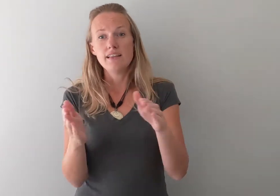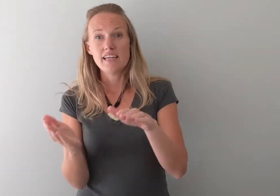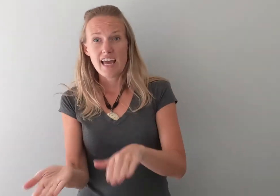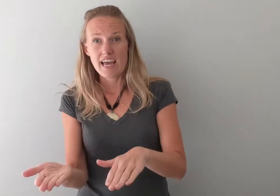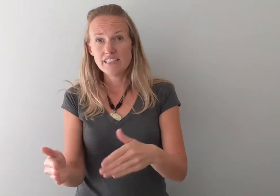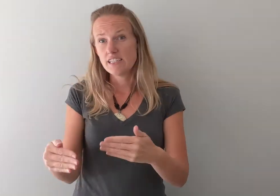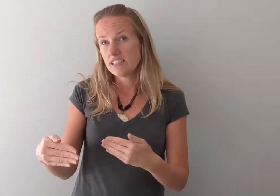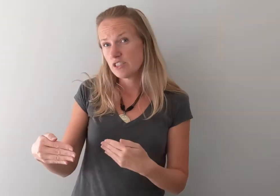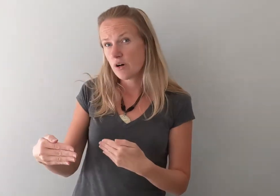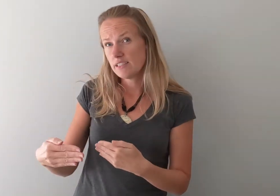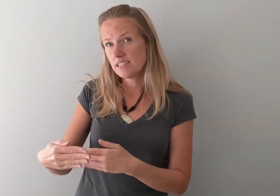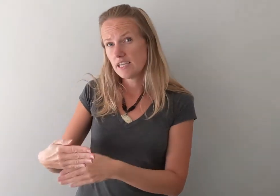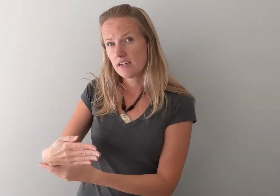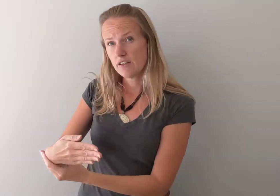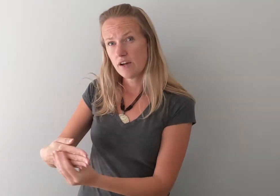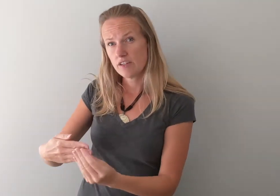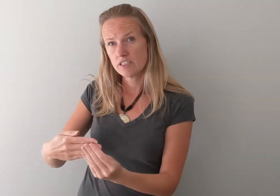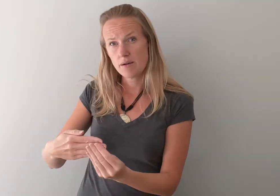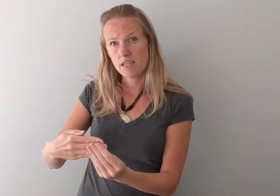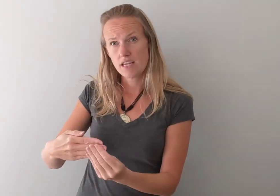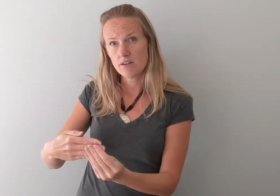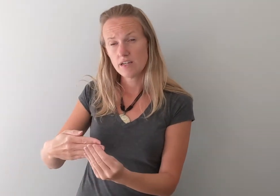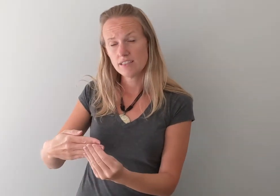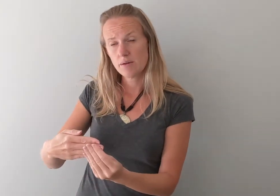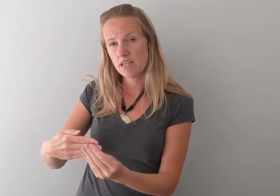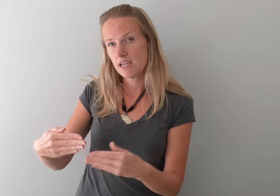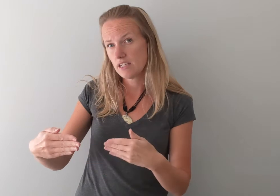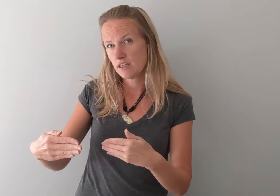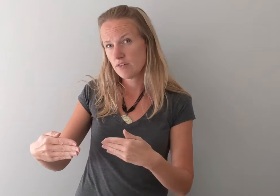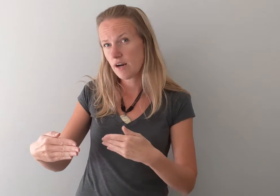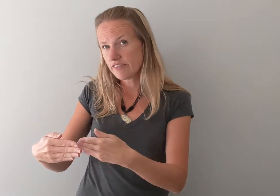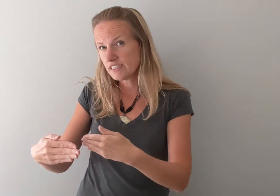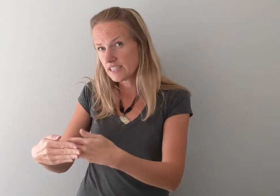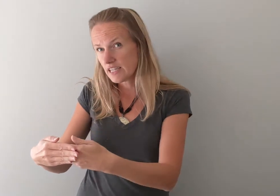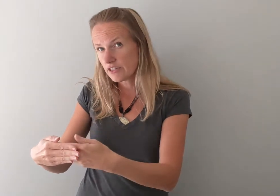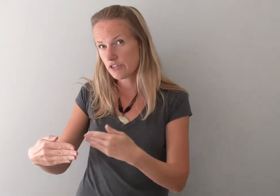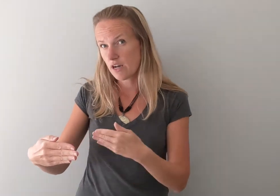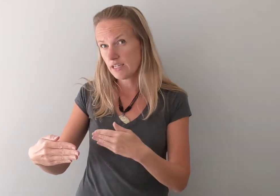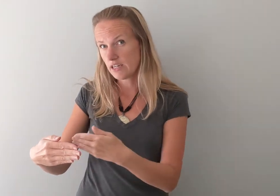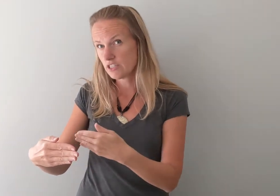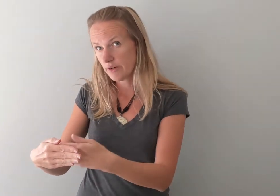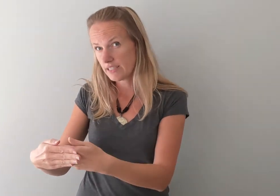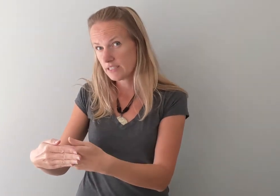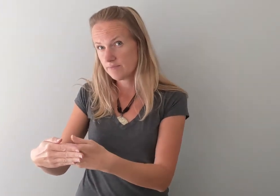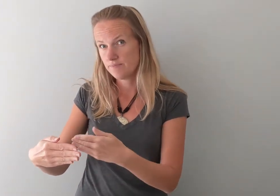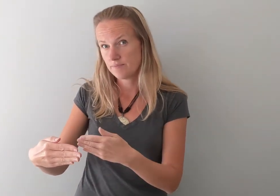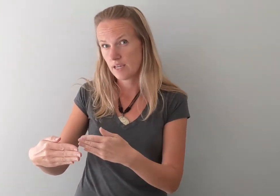The end, and then draws near. You have your dominant or non-dominant hand here for reference, and then you're drawing near to it.